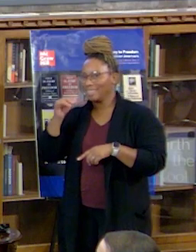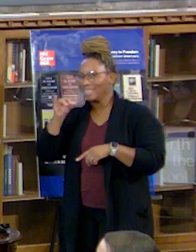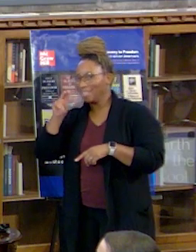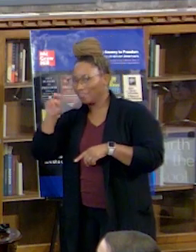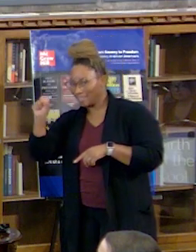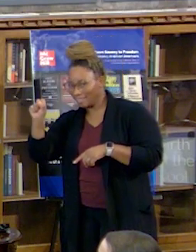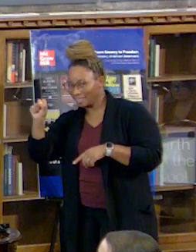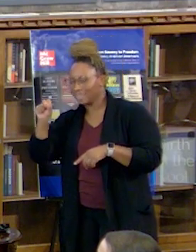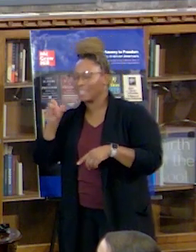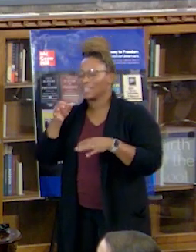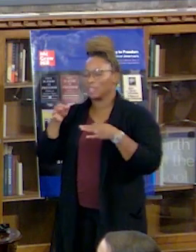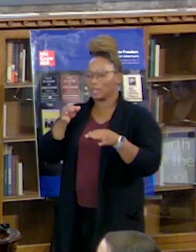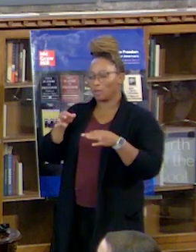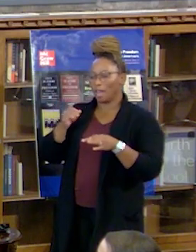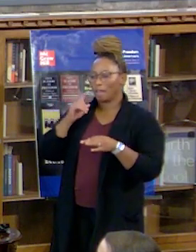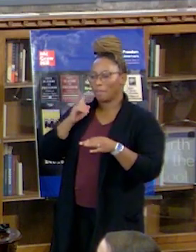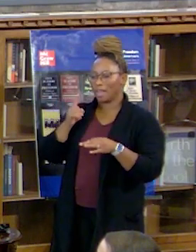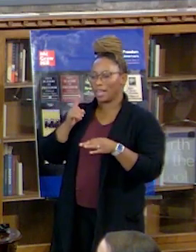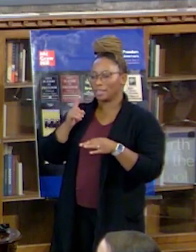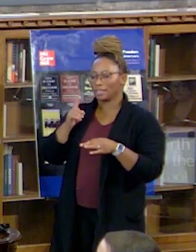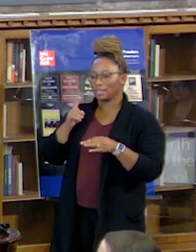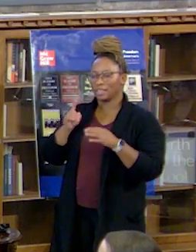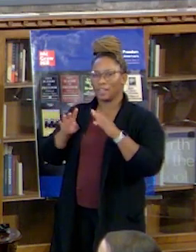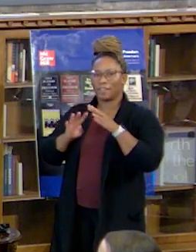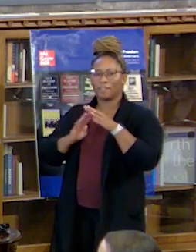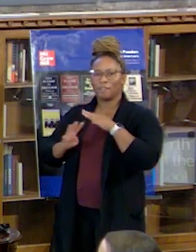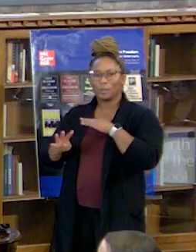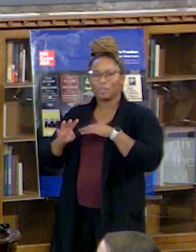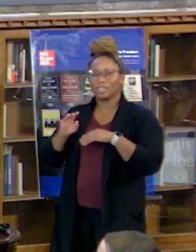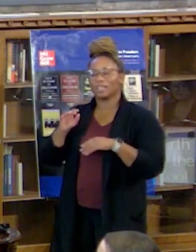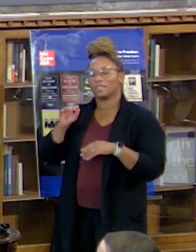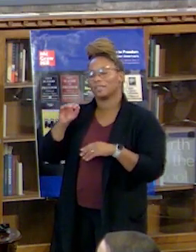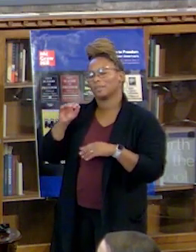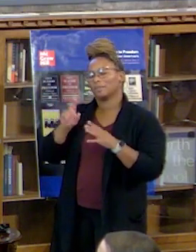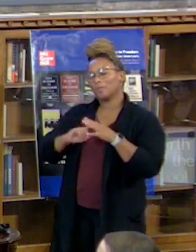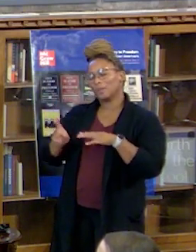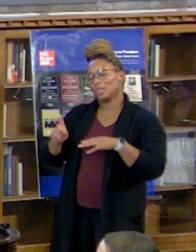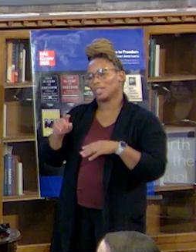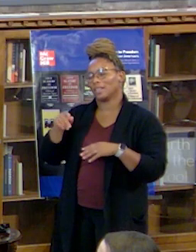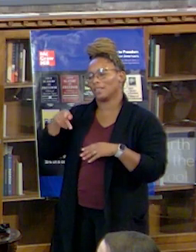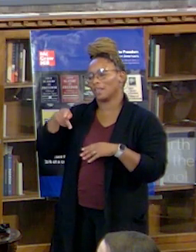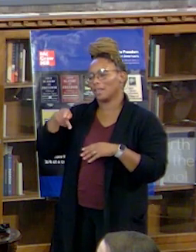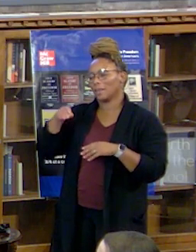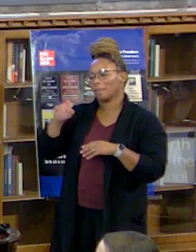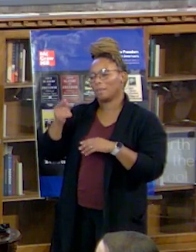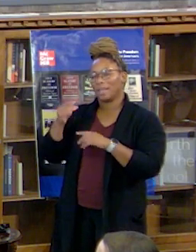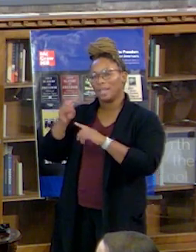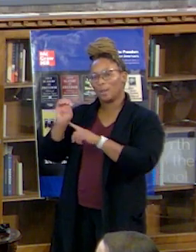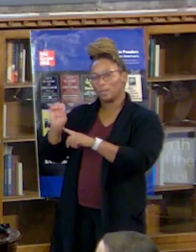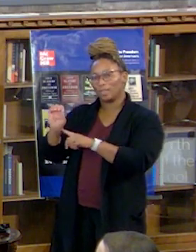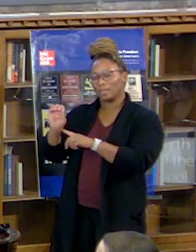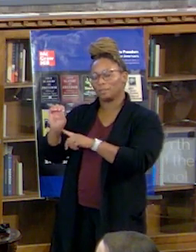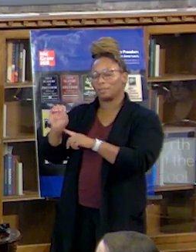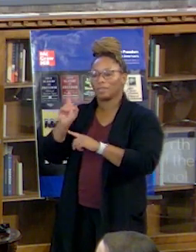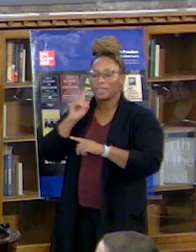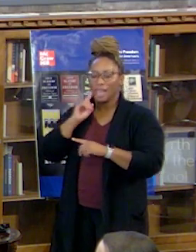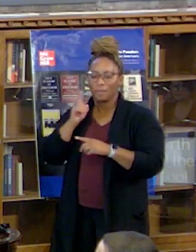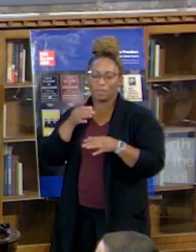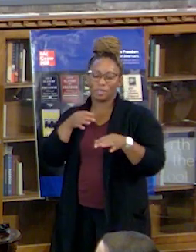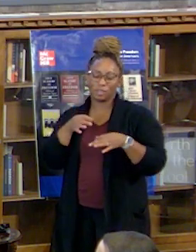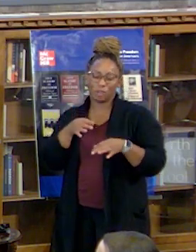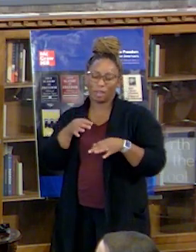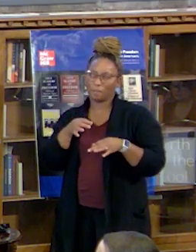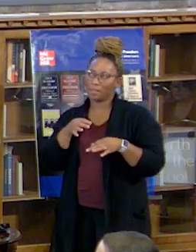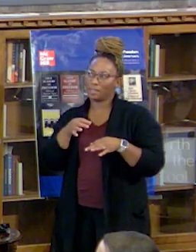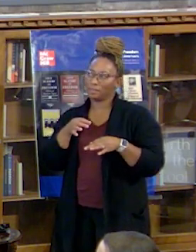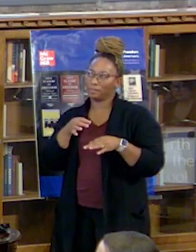excuse me describes as fugitive pedagogy Fred moton and Stefano Harney would describe it as the